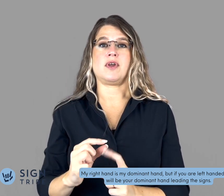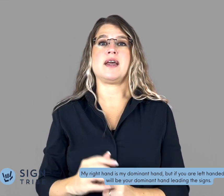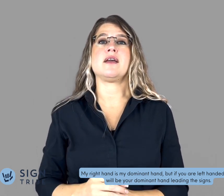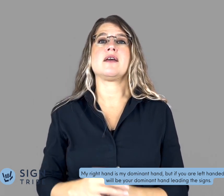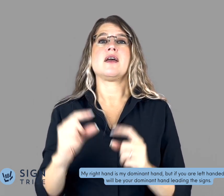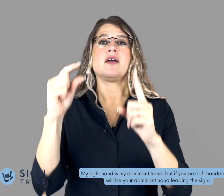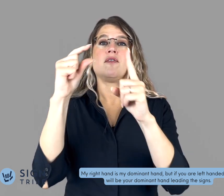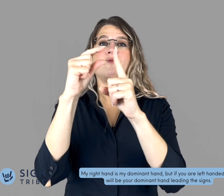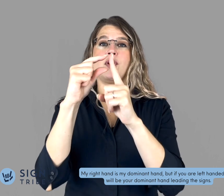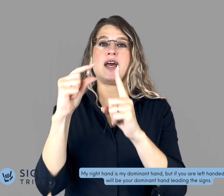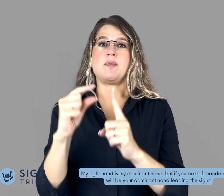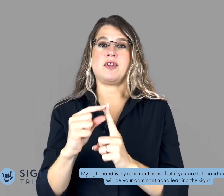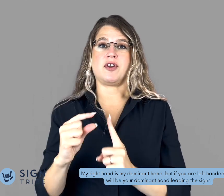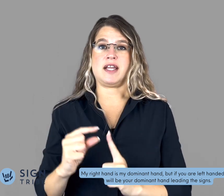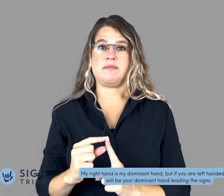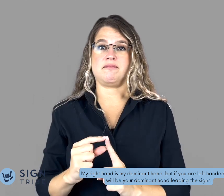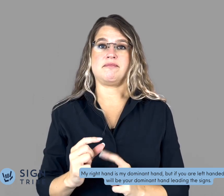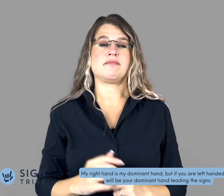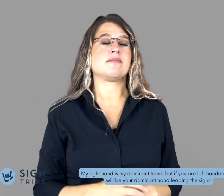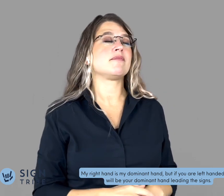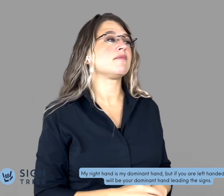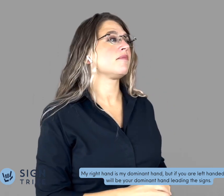Okay, vocabulary.